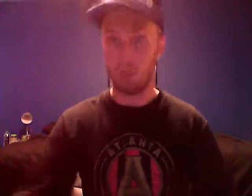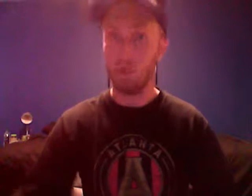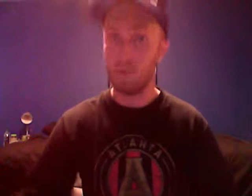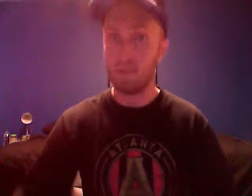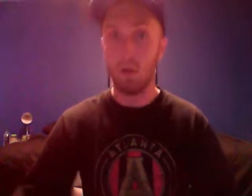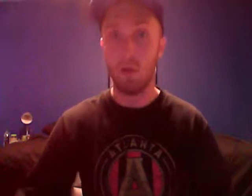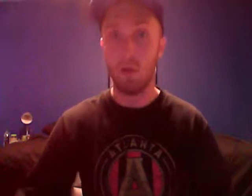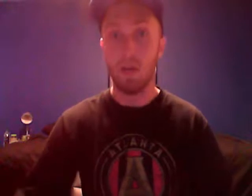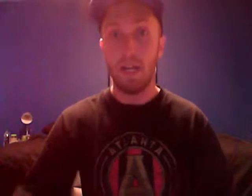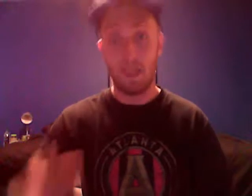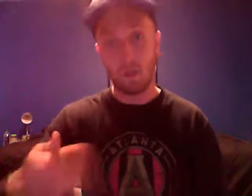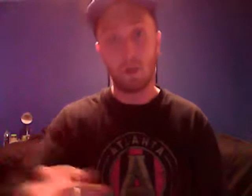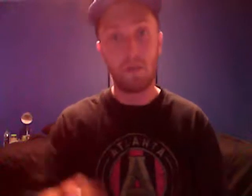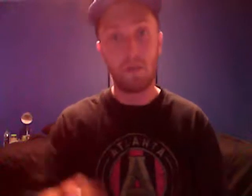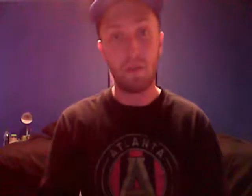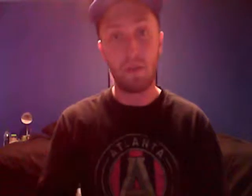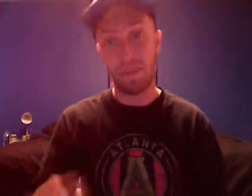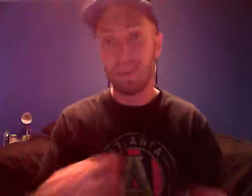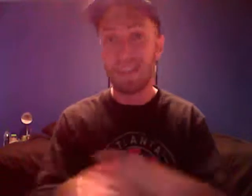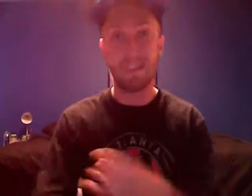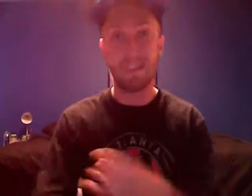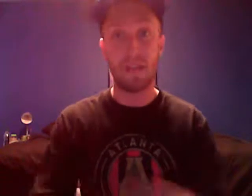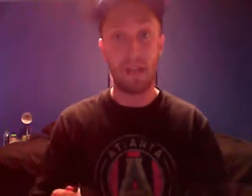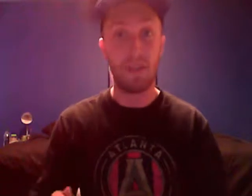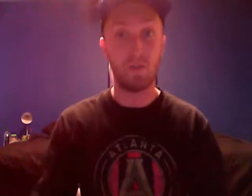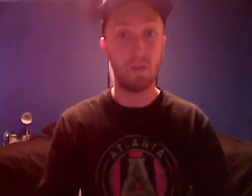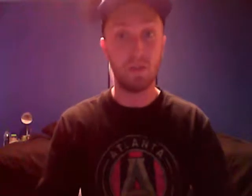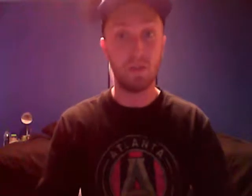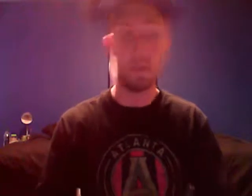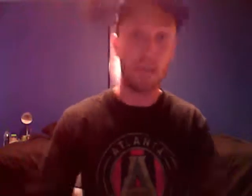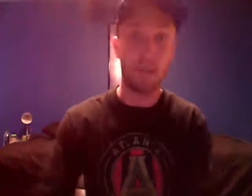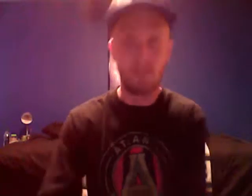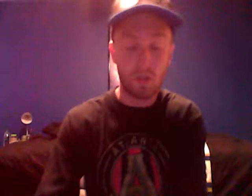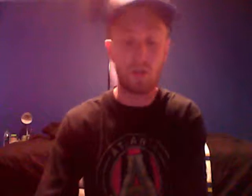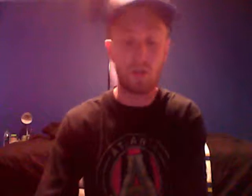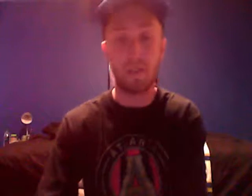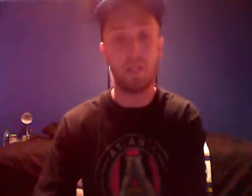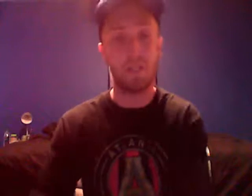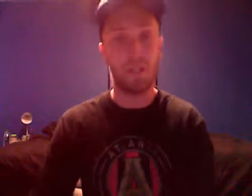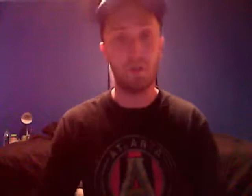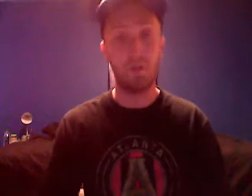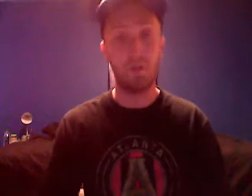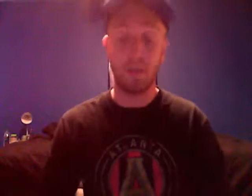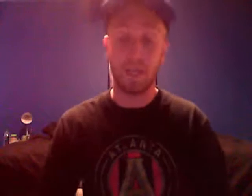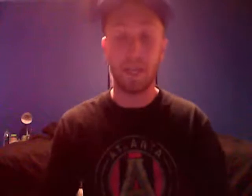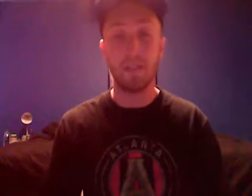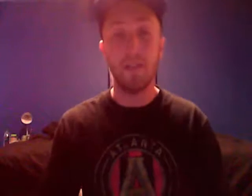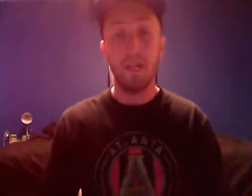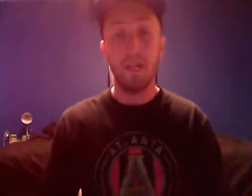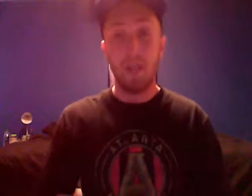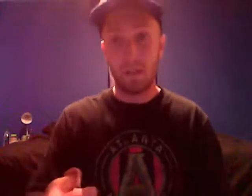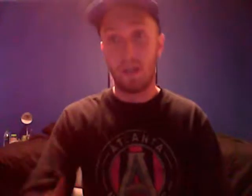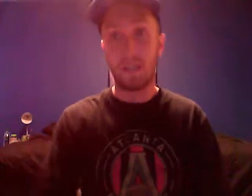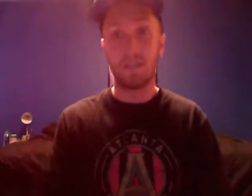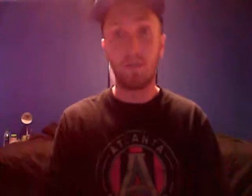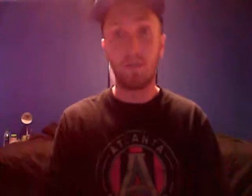Carmona wins the ball. And it goes off of him, and I think he gets the guy afterwards. And so the guy starts clutching his shin where he probably got kicked. Assad gets the ball,